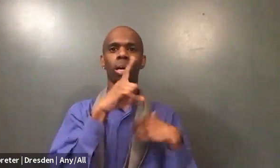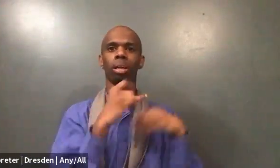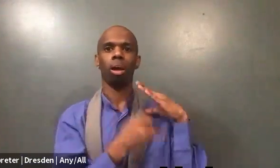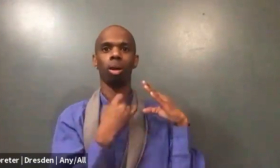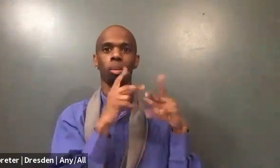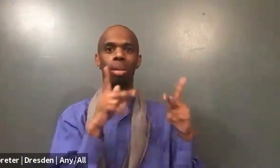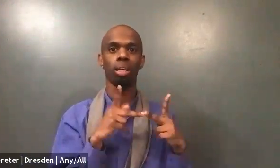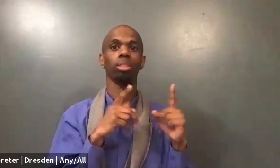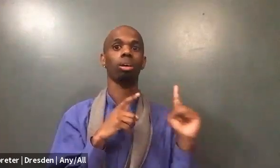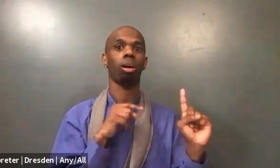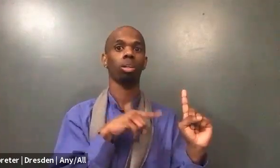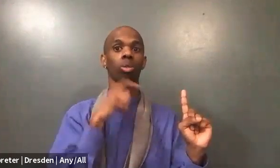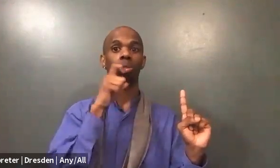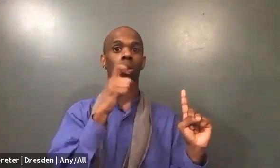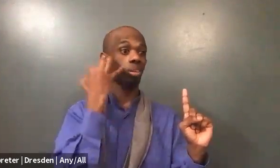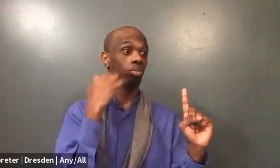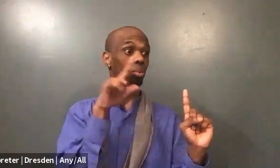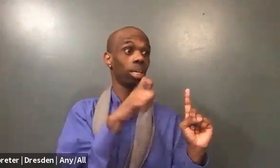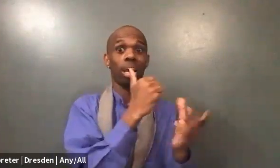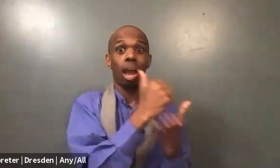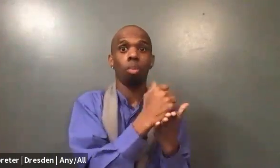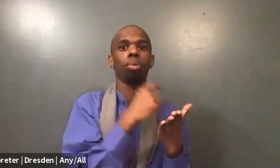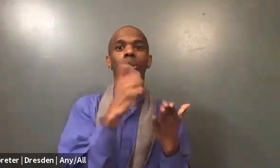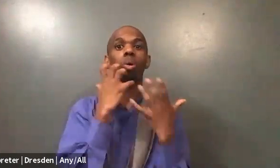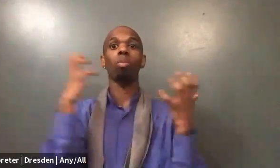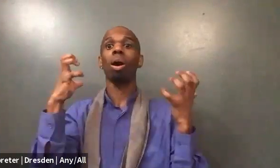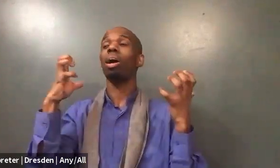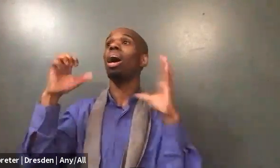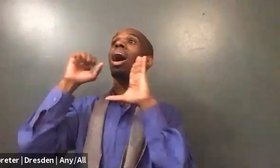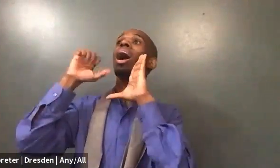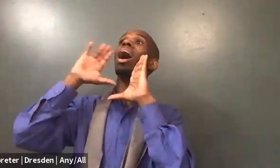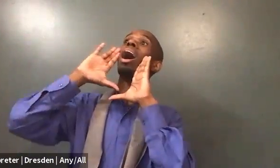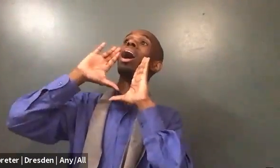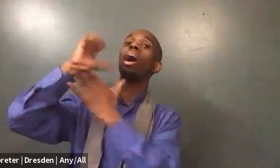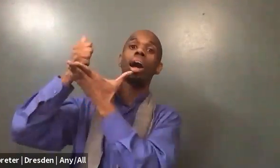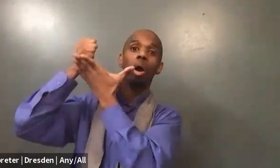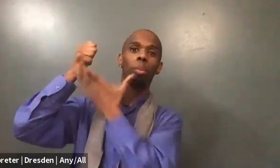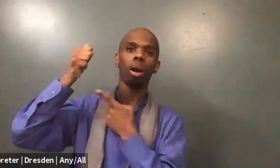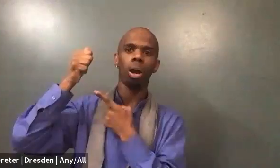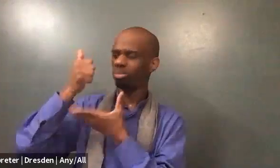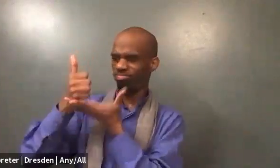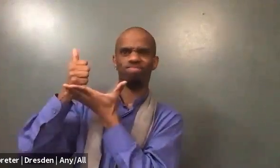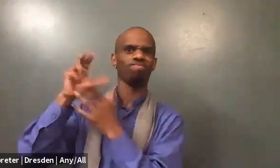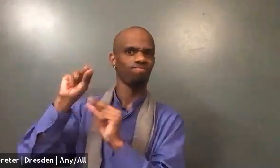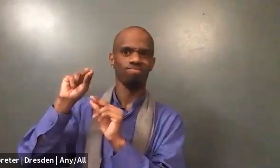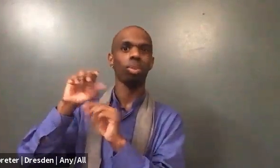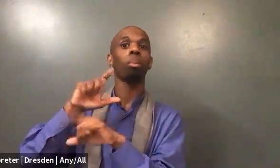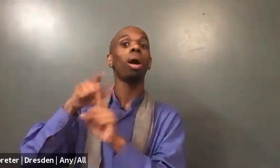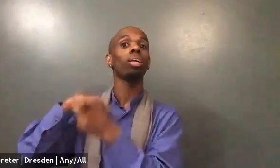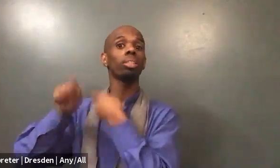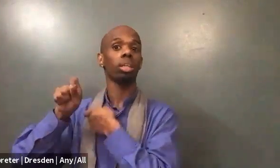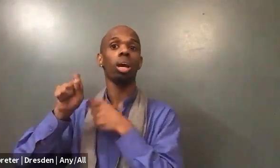people don't run to help. But if you yell fire, people will run to fire. So there's all of those things